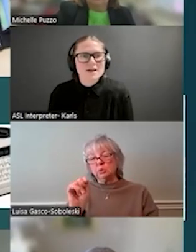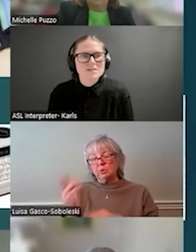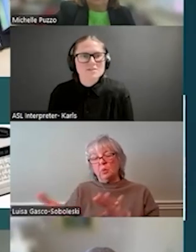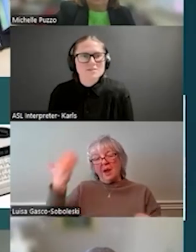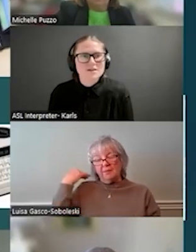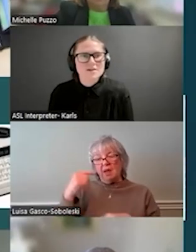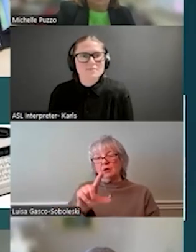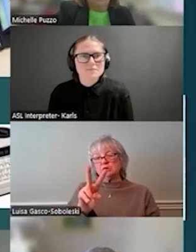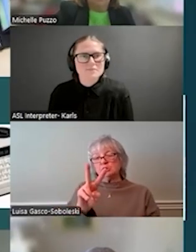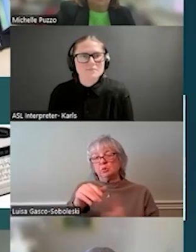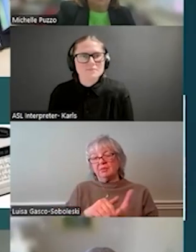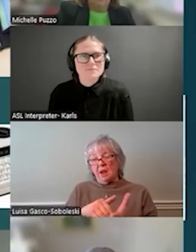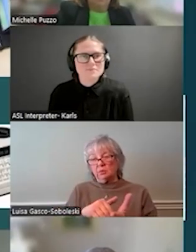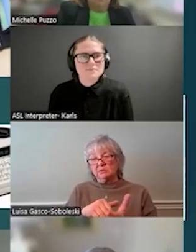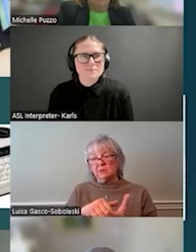that